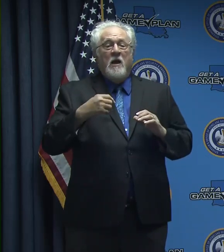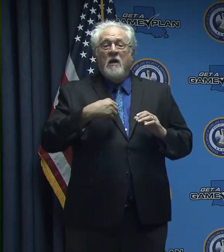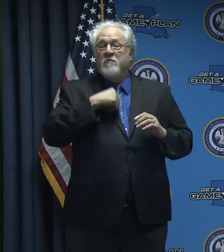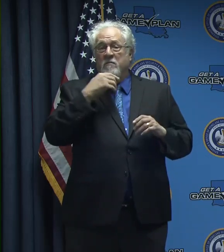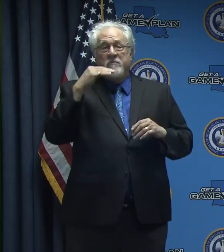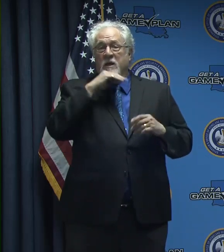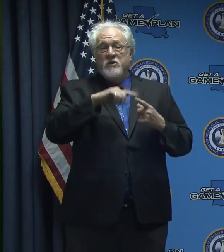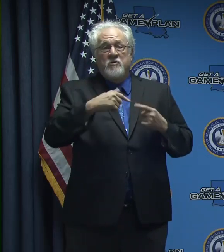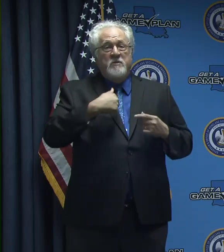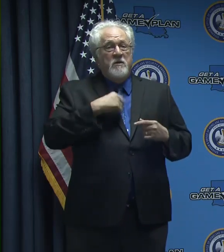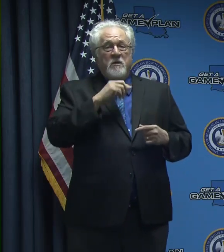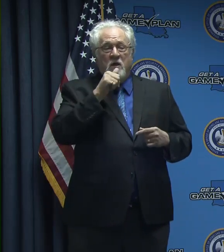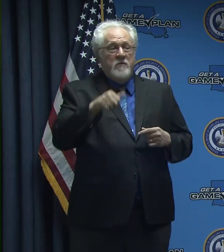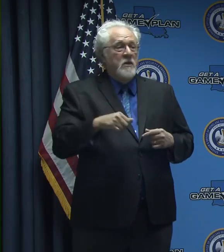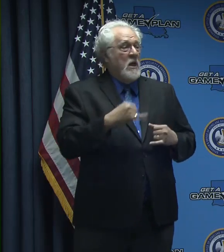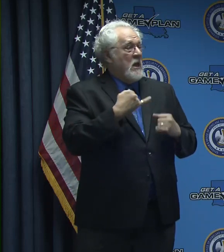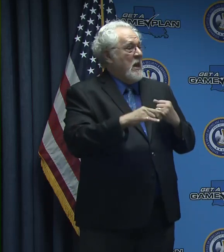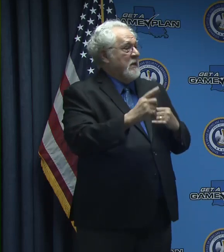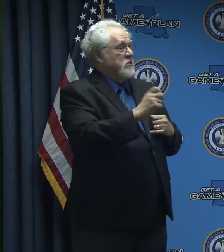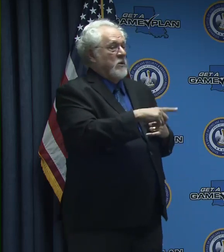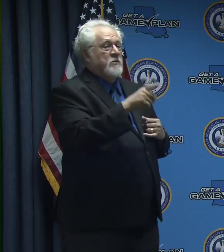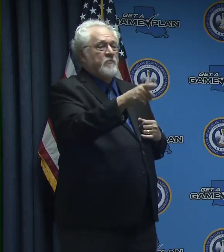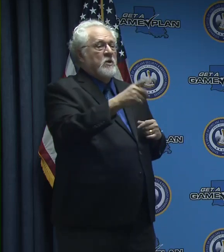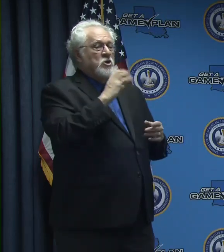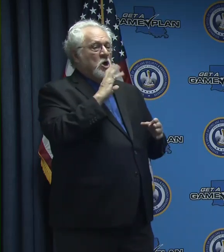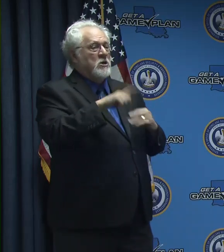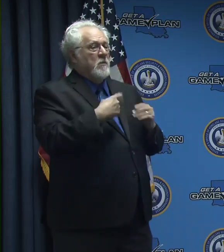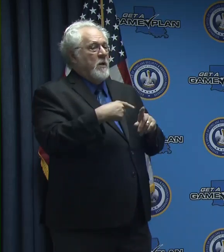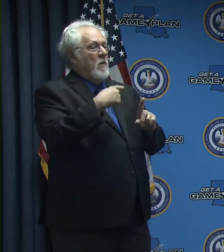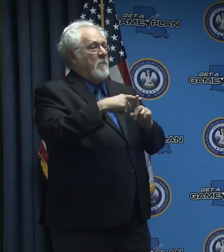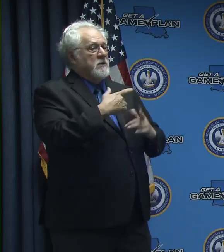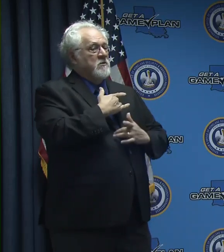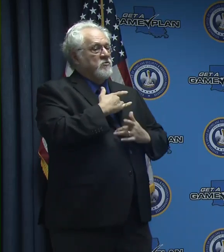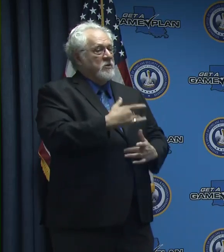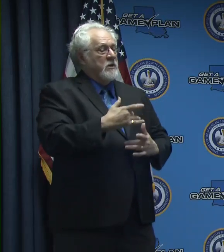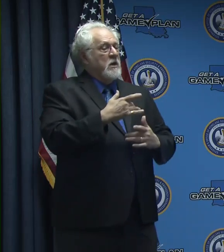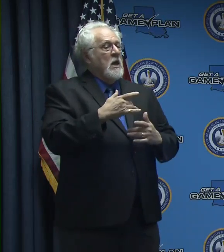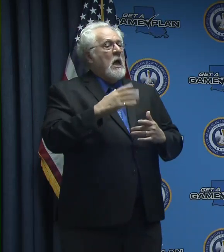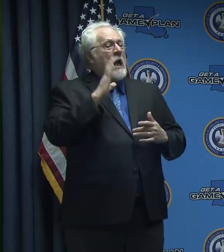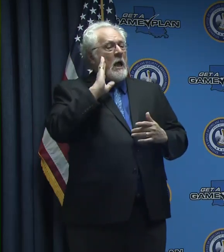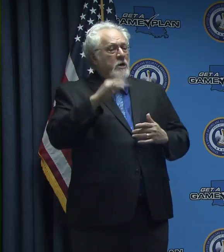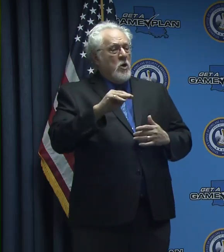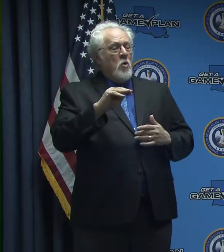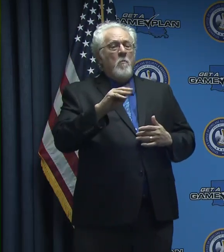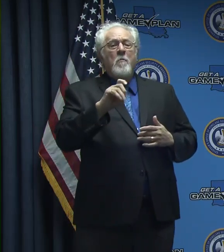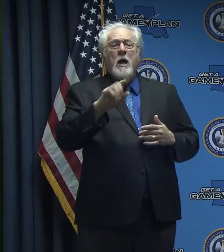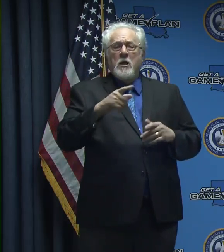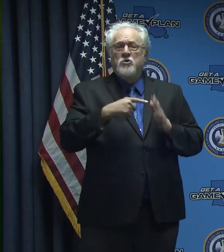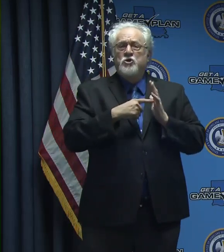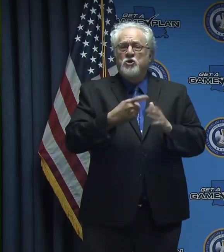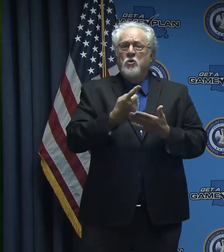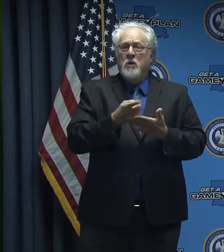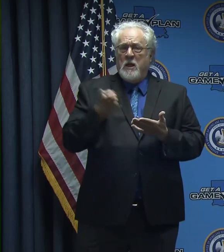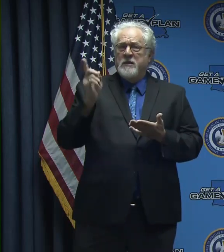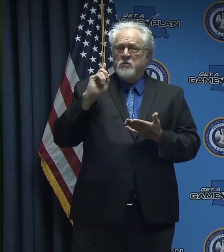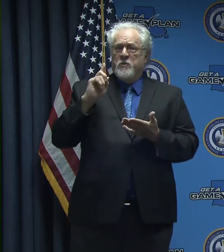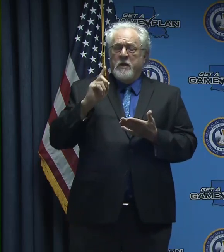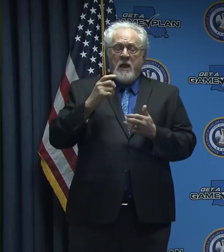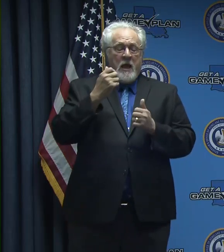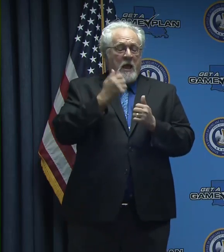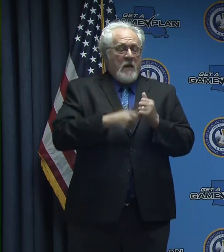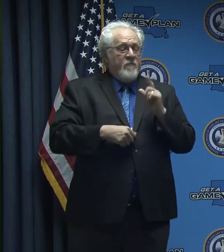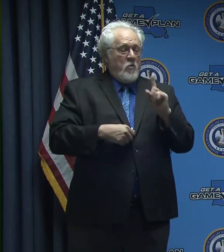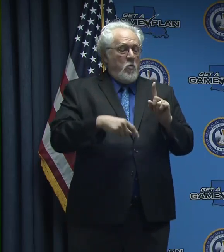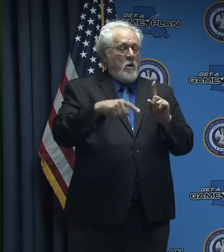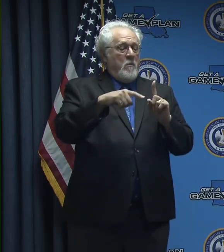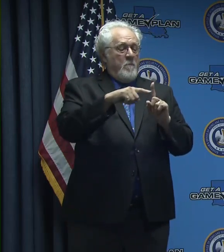deceived at all. Last question. Yes, sir. You talked about some positive trends in some of the numbers. I know modeling showed late last week for every one positive